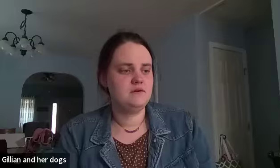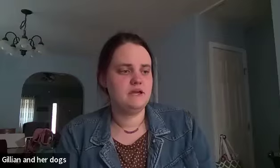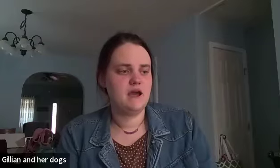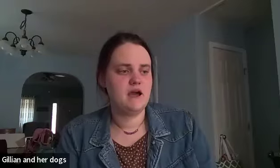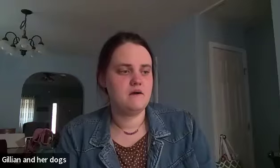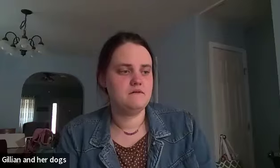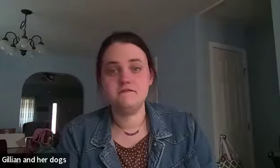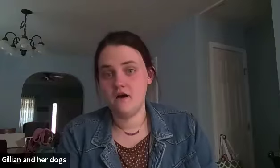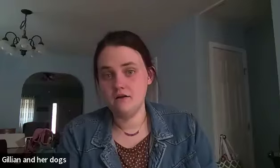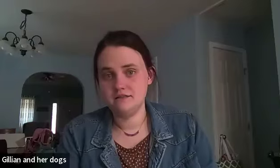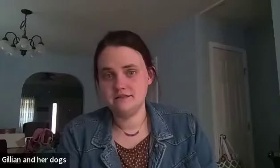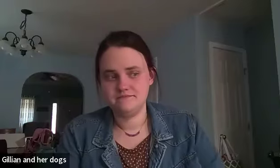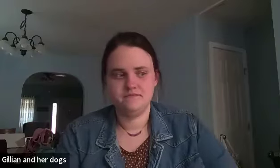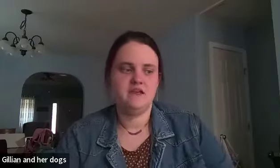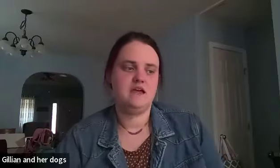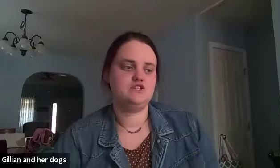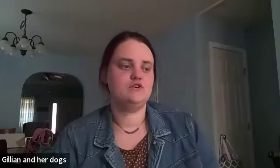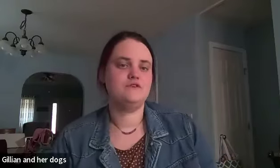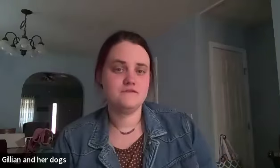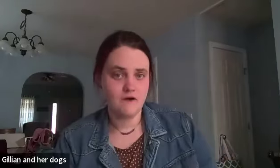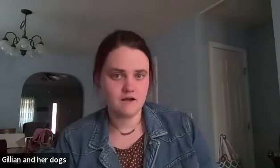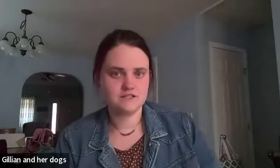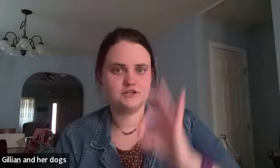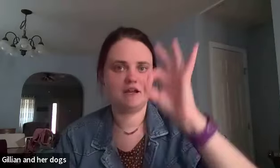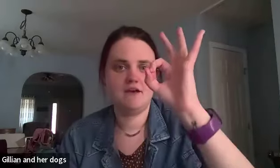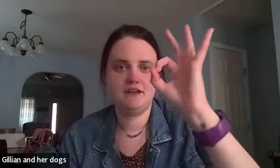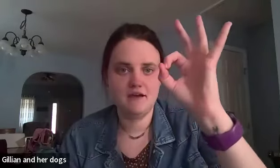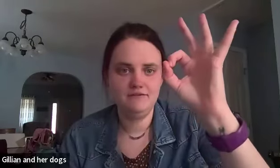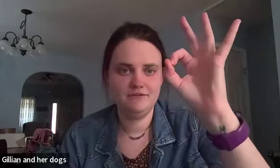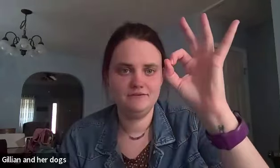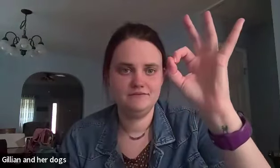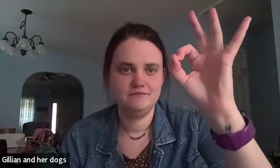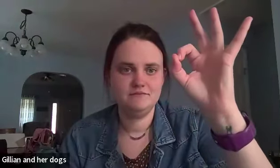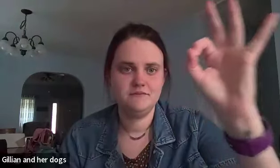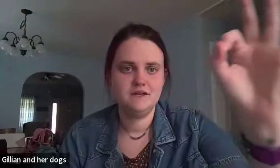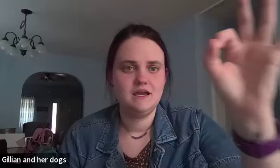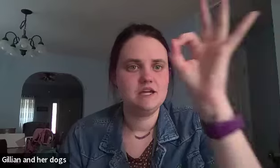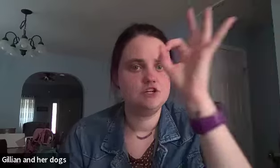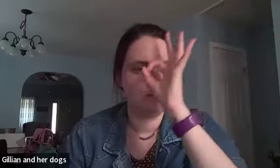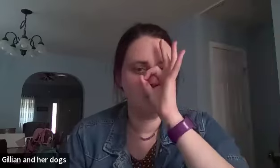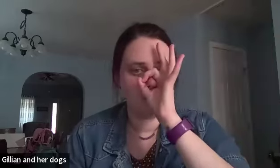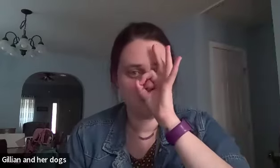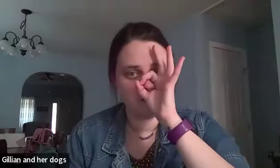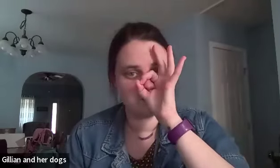Then we have fox. And so for fox, you're going to have an F and you're going to put it on your